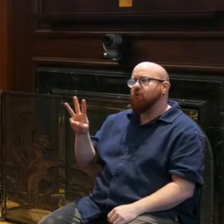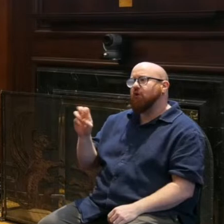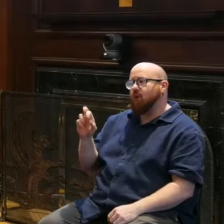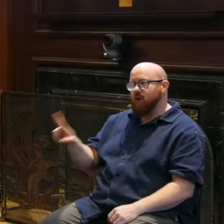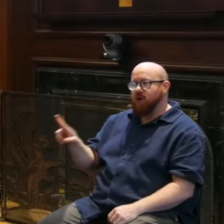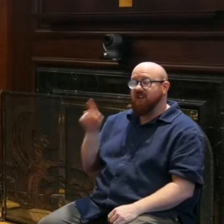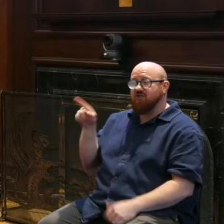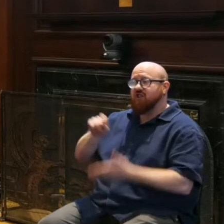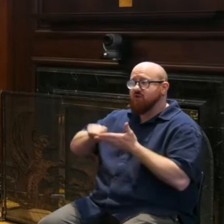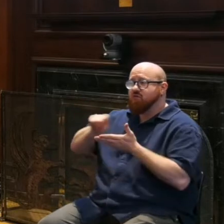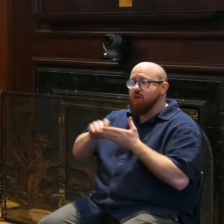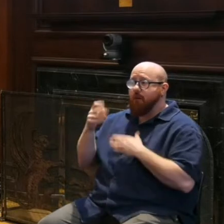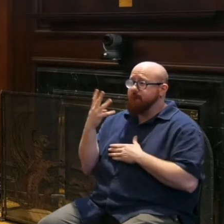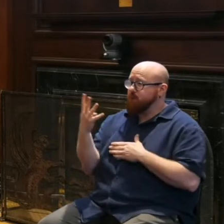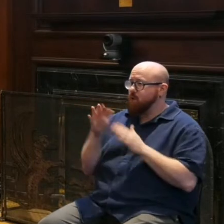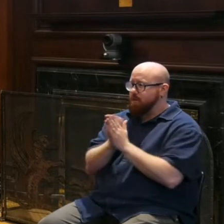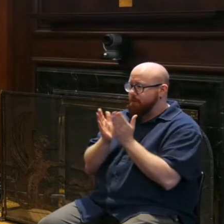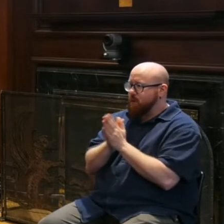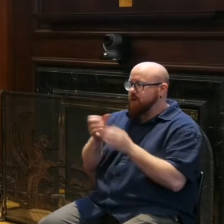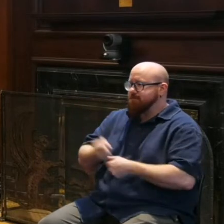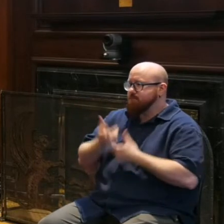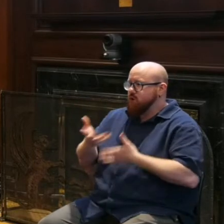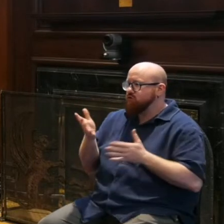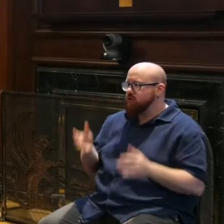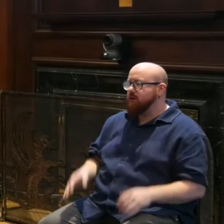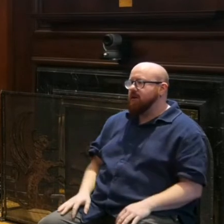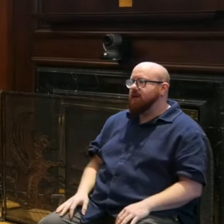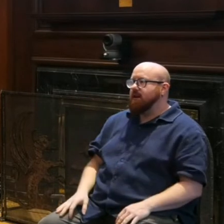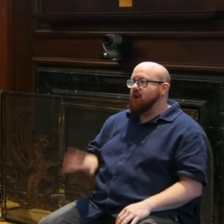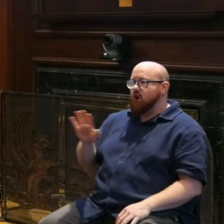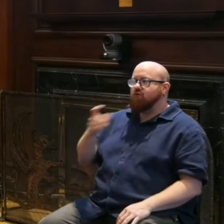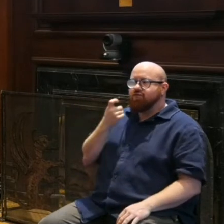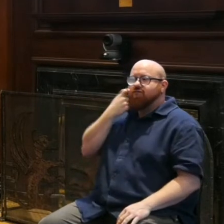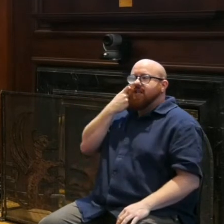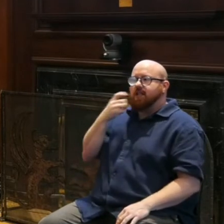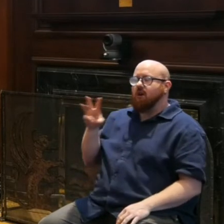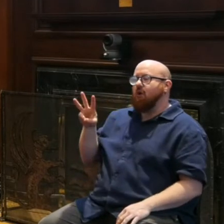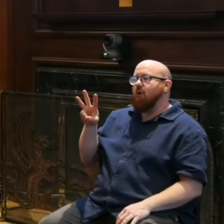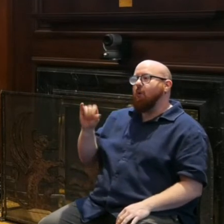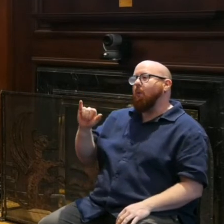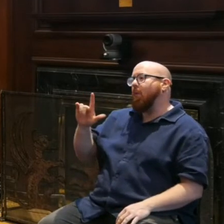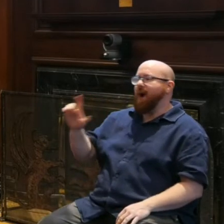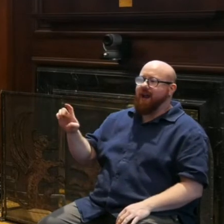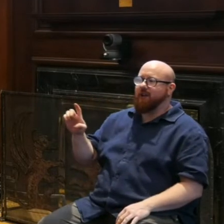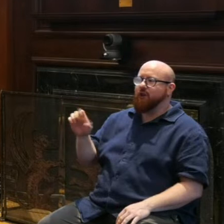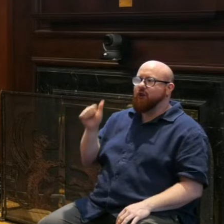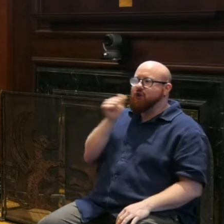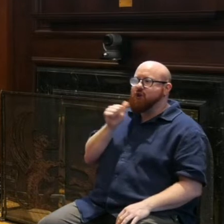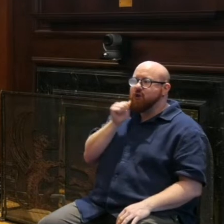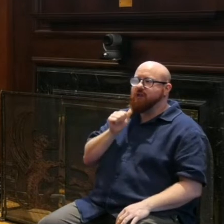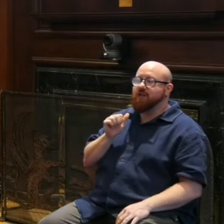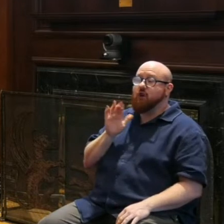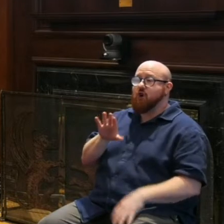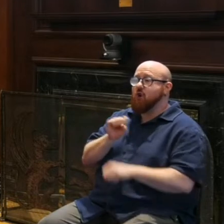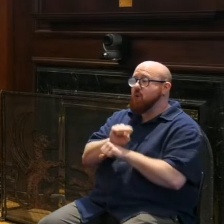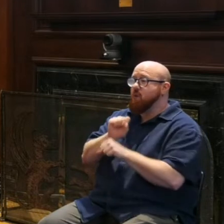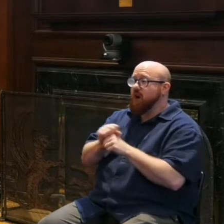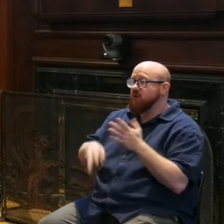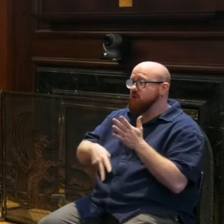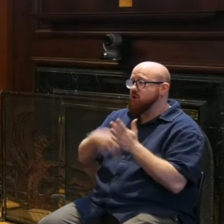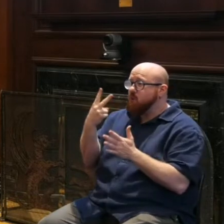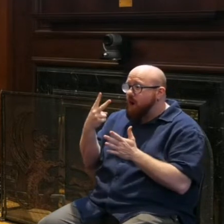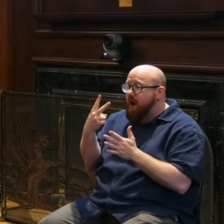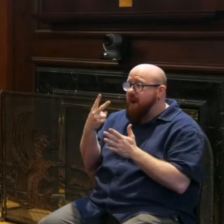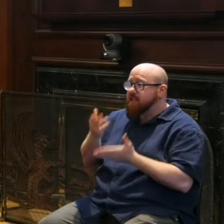of 4 books of poetry, including her most recent, Wild Girls. Her work has twice been nominated for